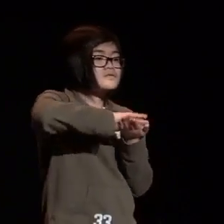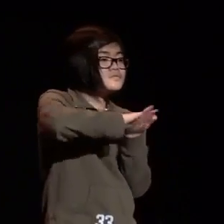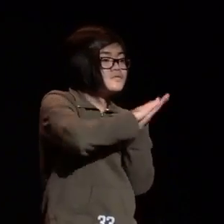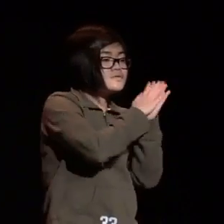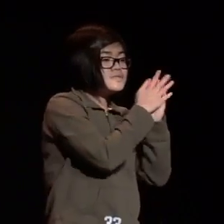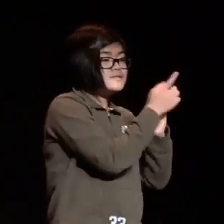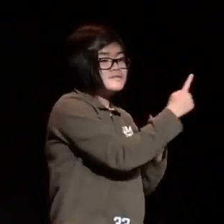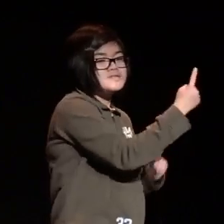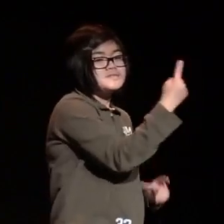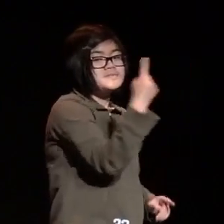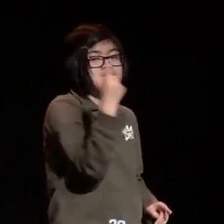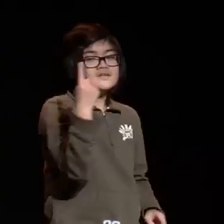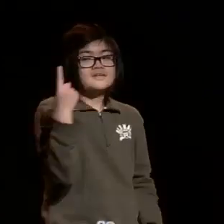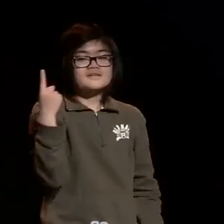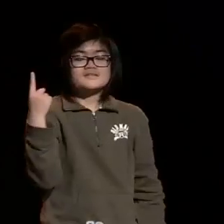will be the one.